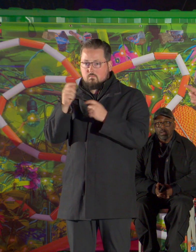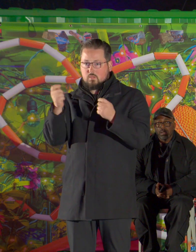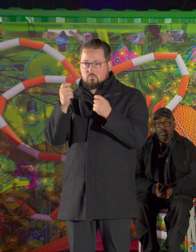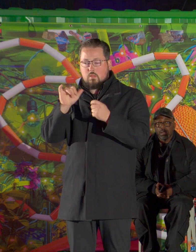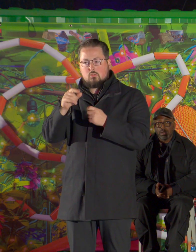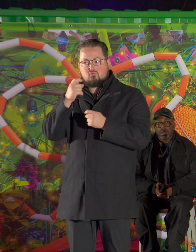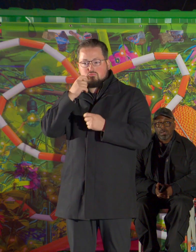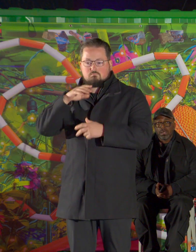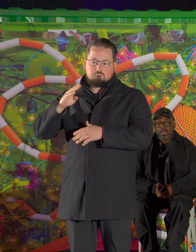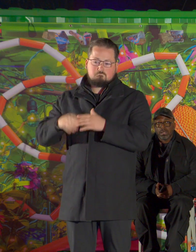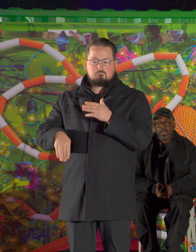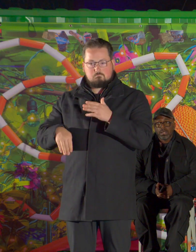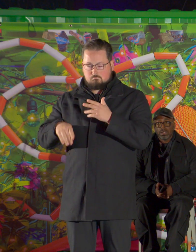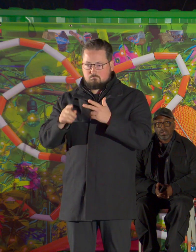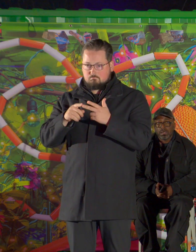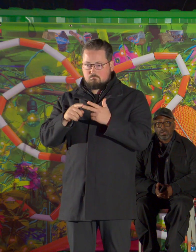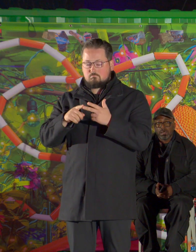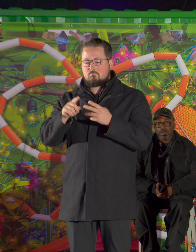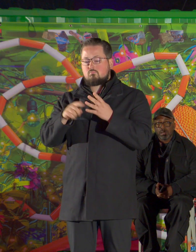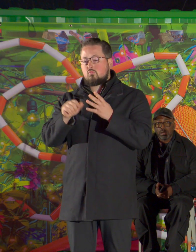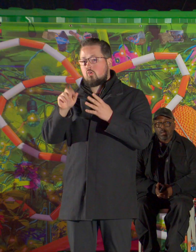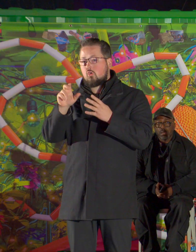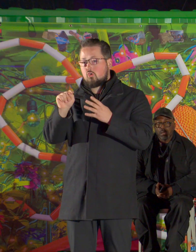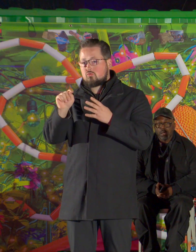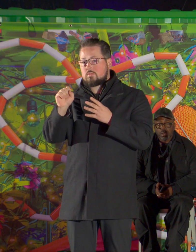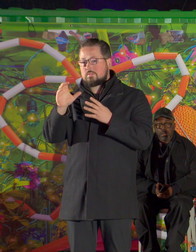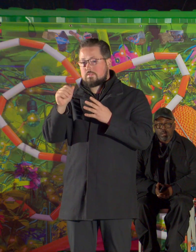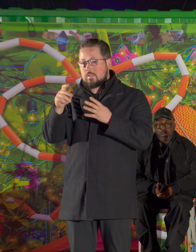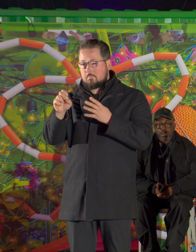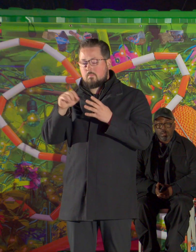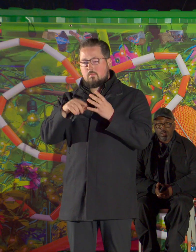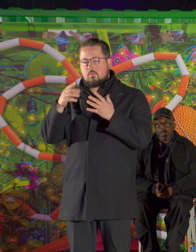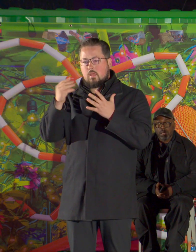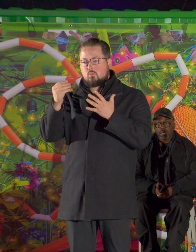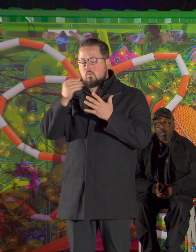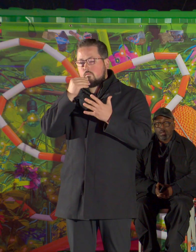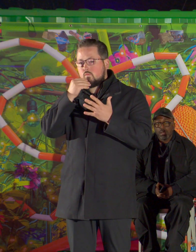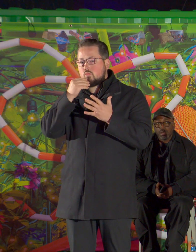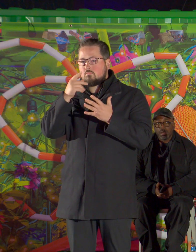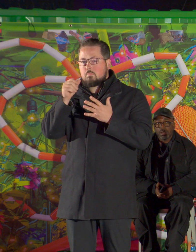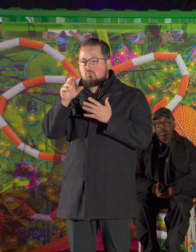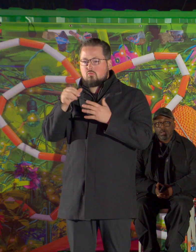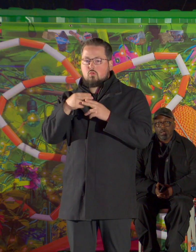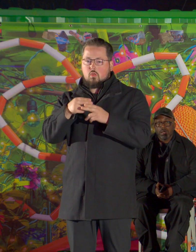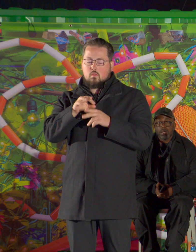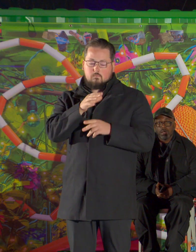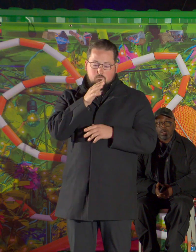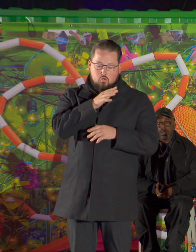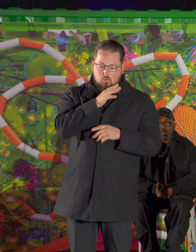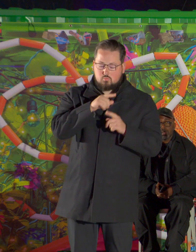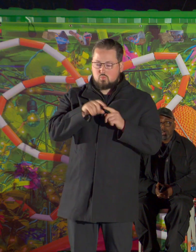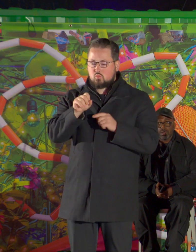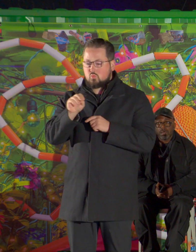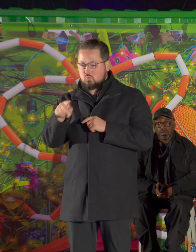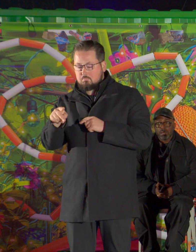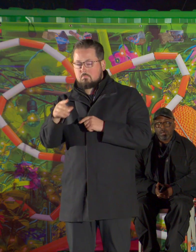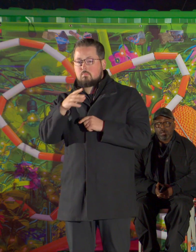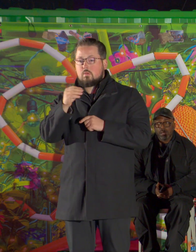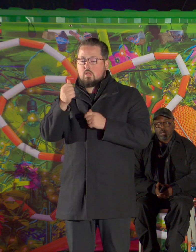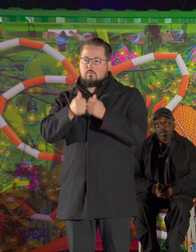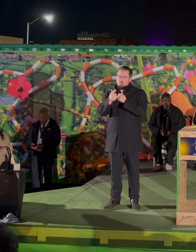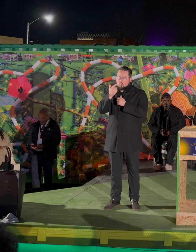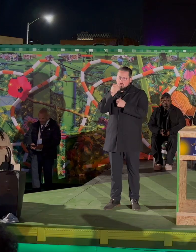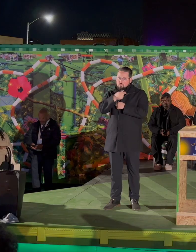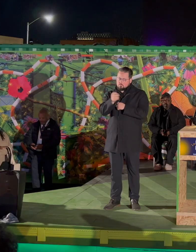successfully just concluded, Artscape, an outdoor food pantry called Farm to Stoop, and as everyone knows, so